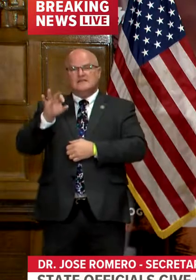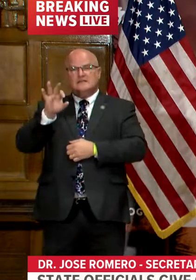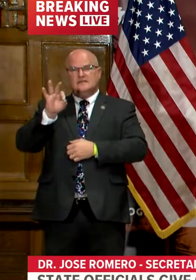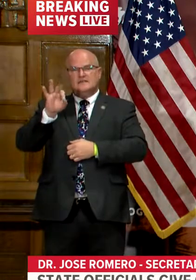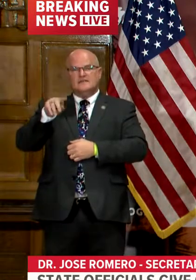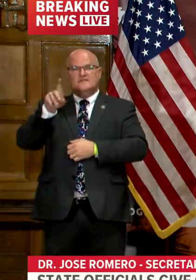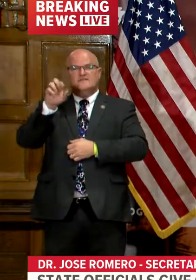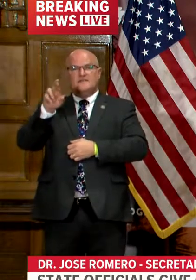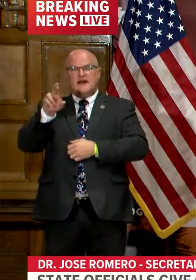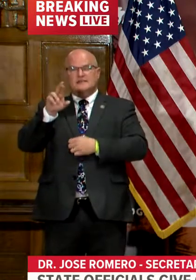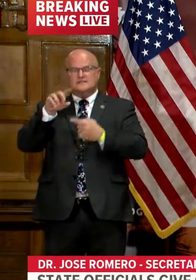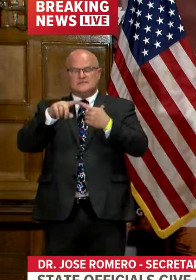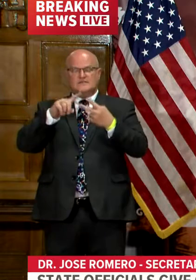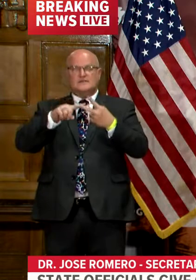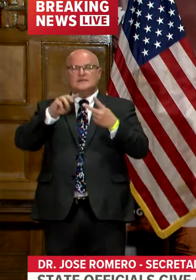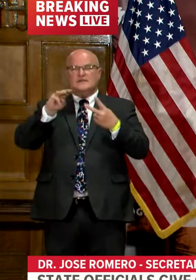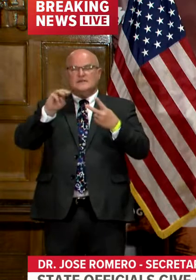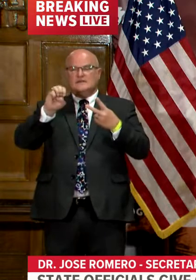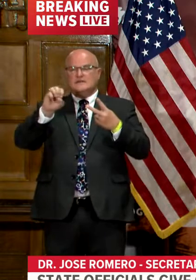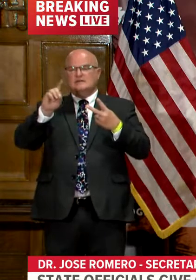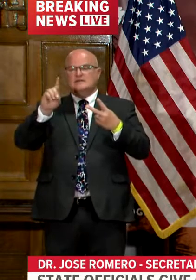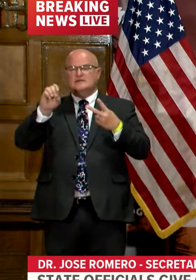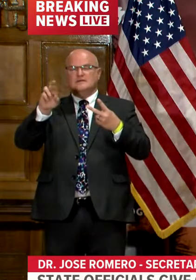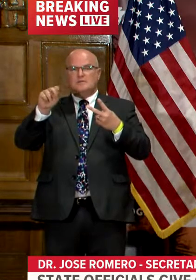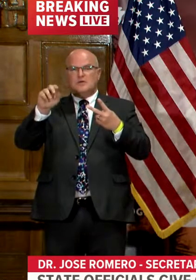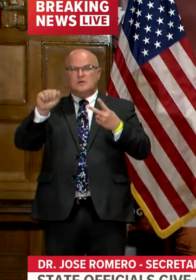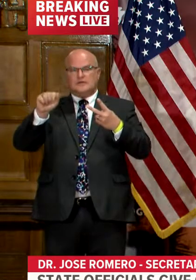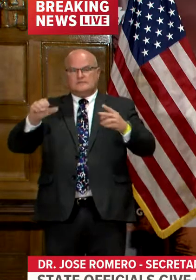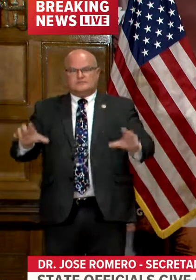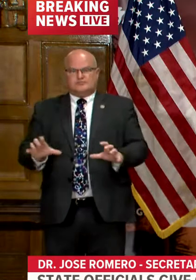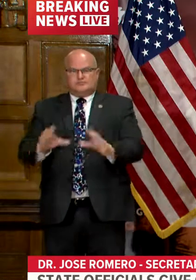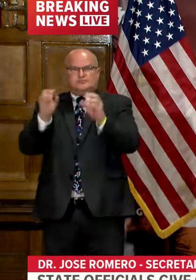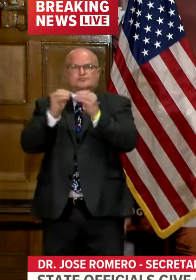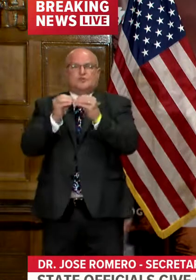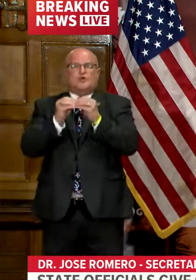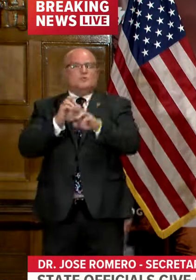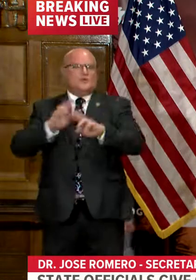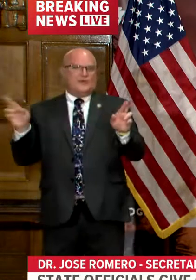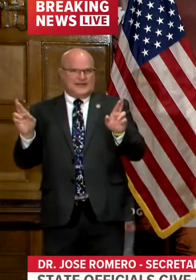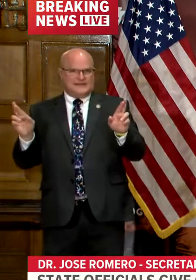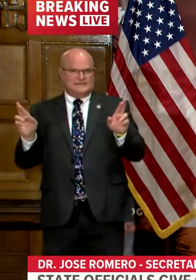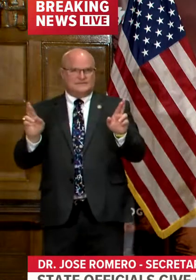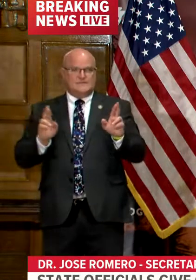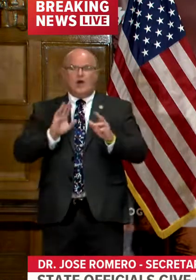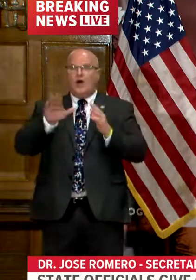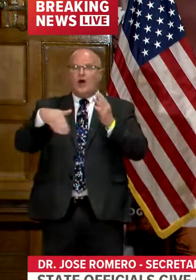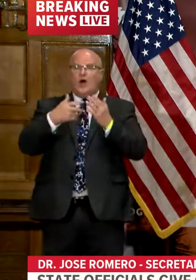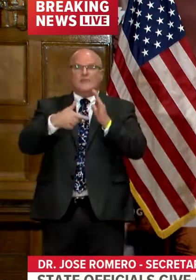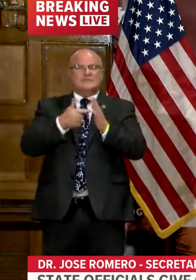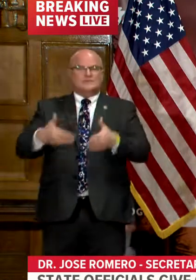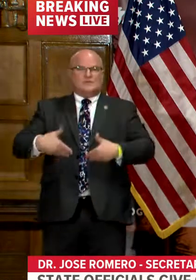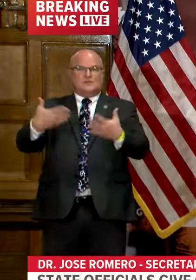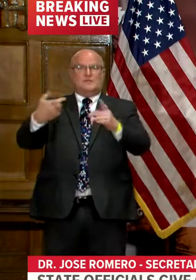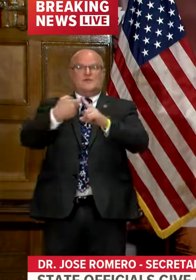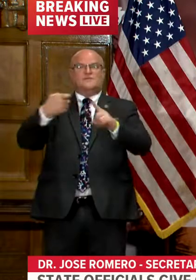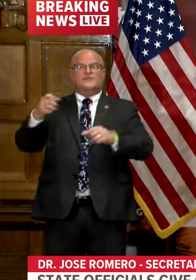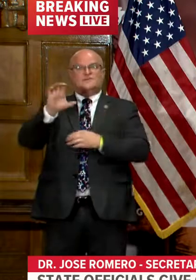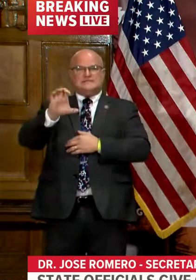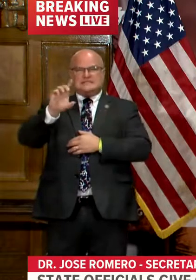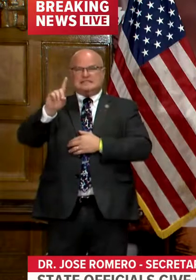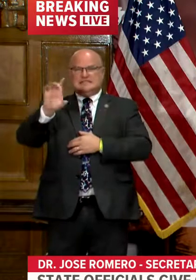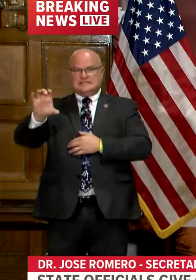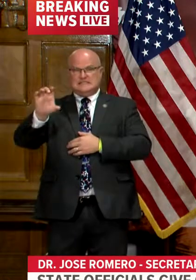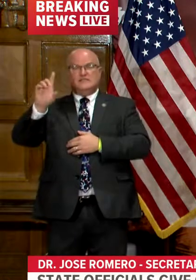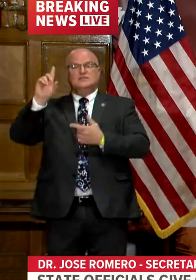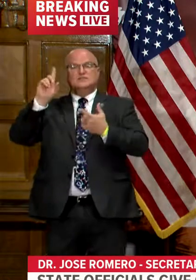Pfizer and Moderna ramp up their productions and have more vaccine, we'll be able to do that. All of this is a recommendation from the CDC to